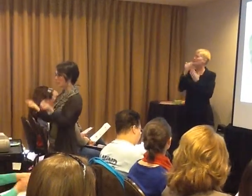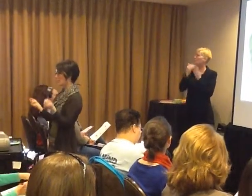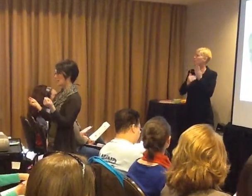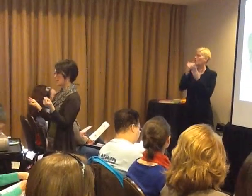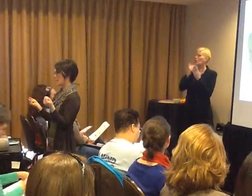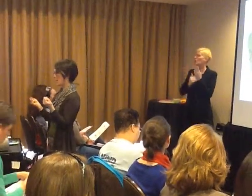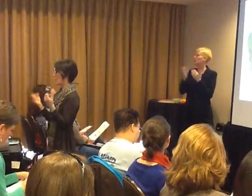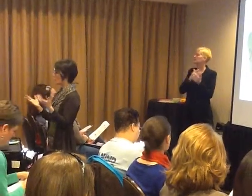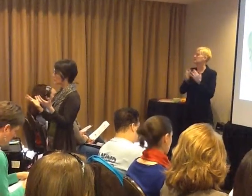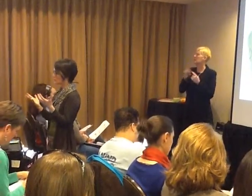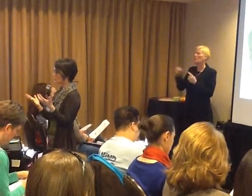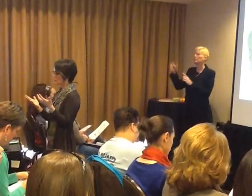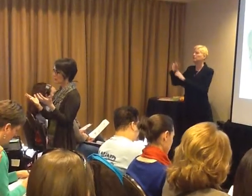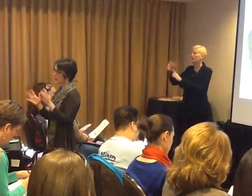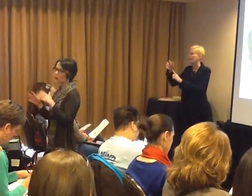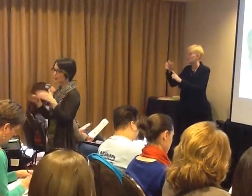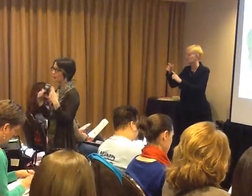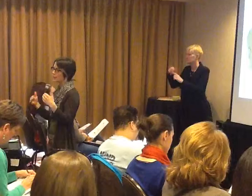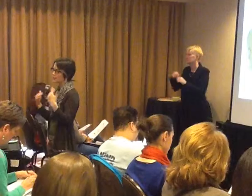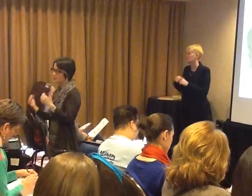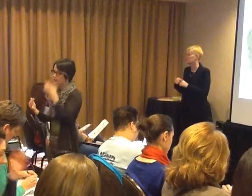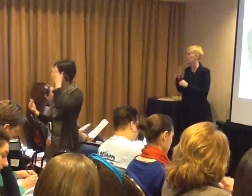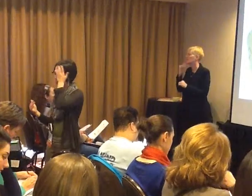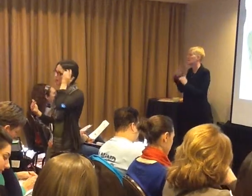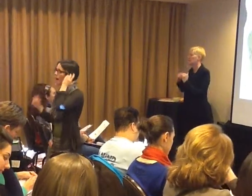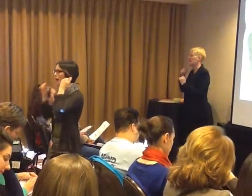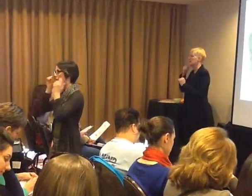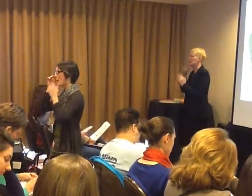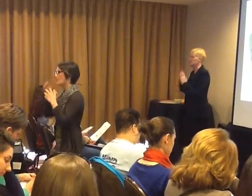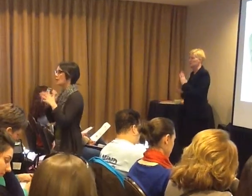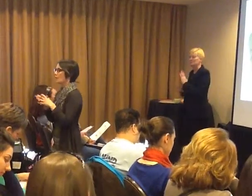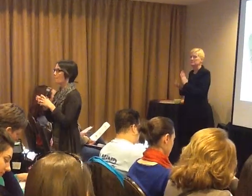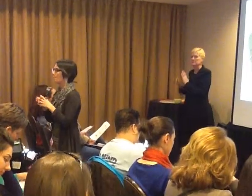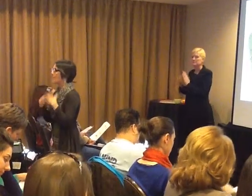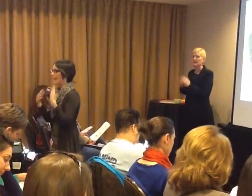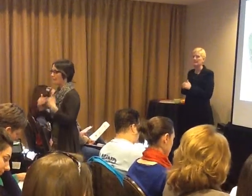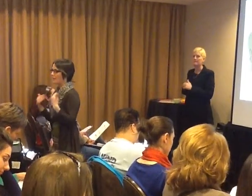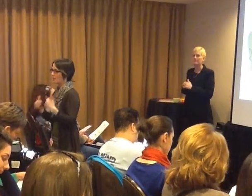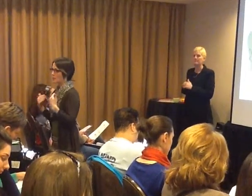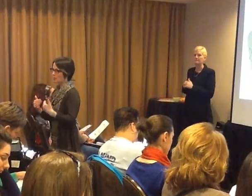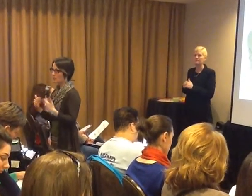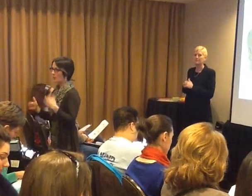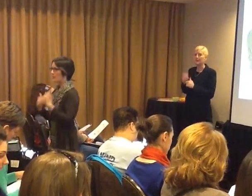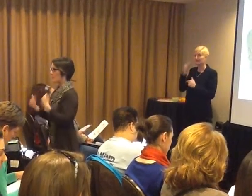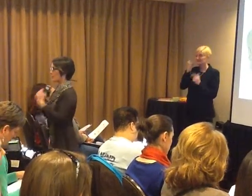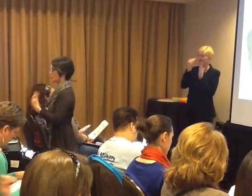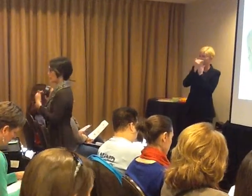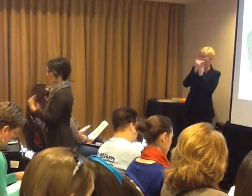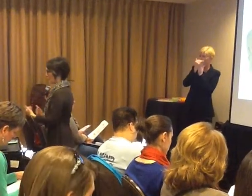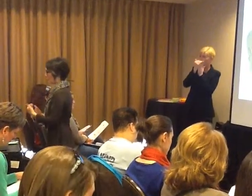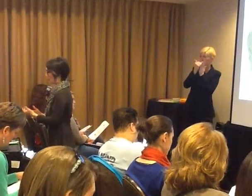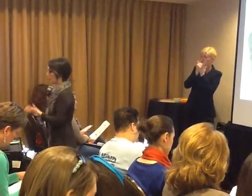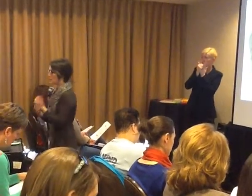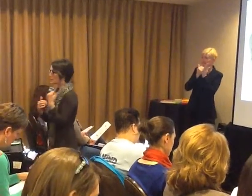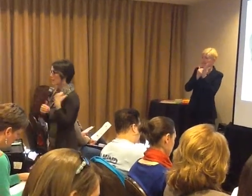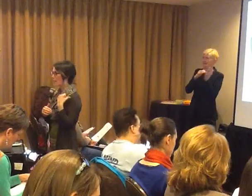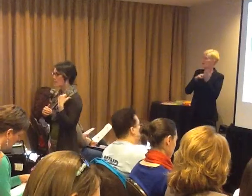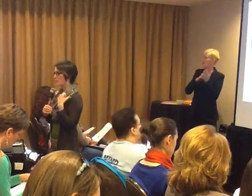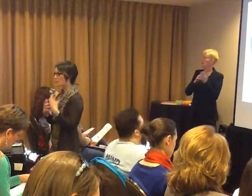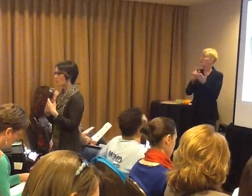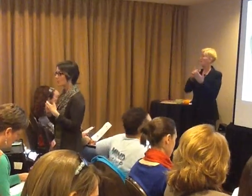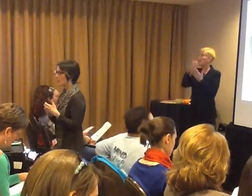they're champions at that over deaf and hard over hearing students. But not if they have to remember it in the particular order.